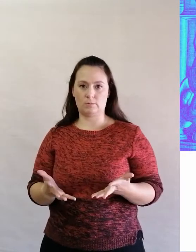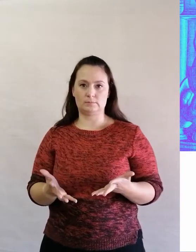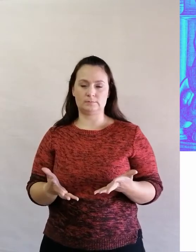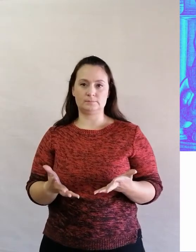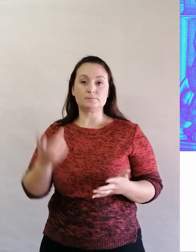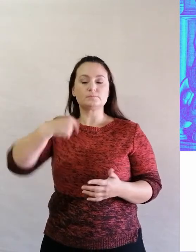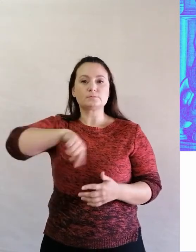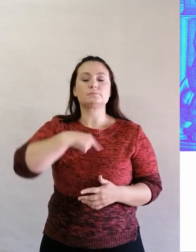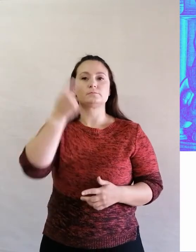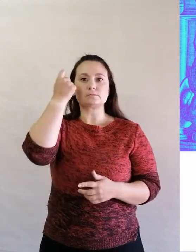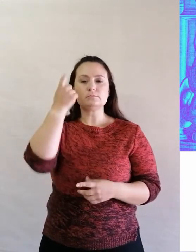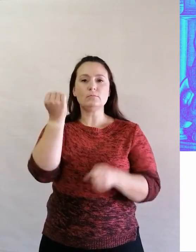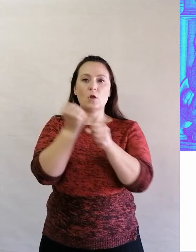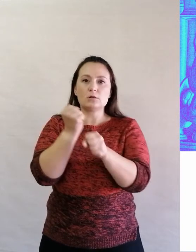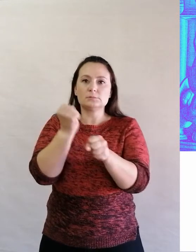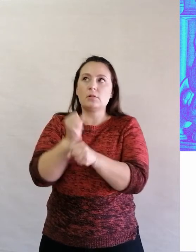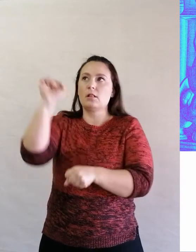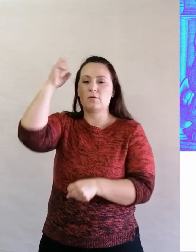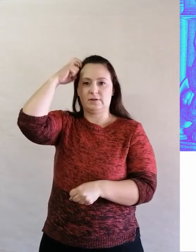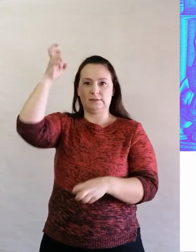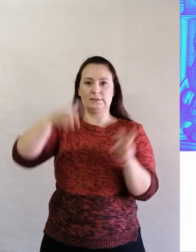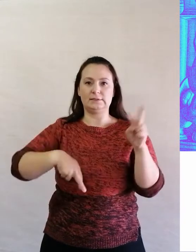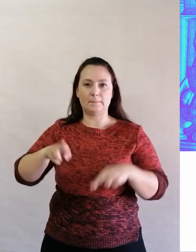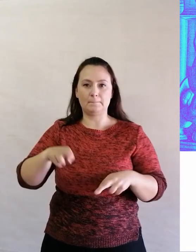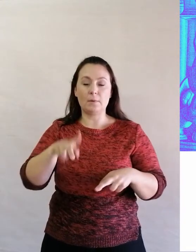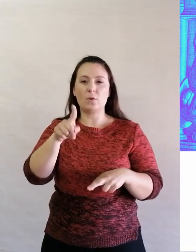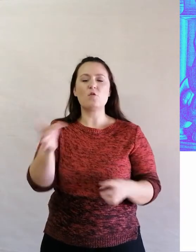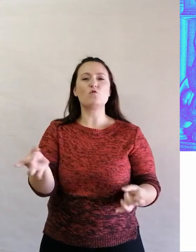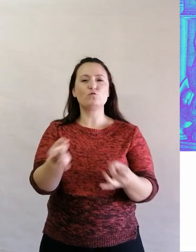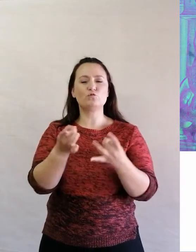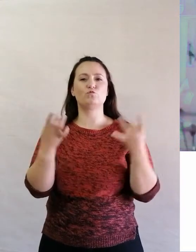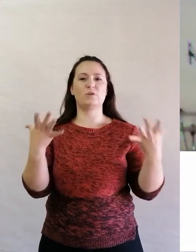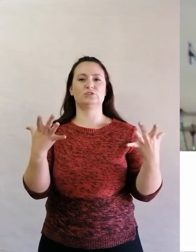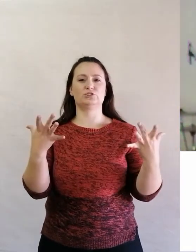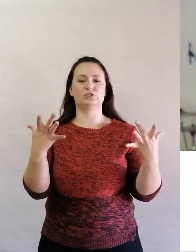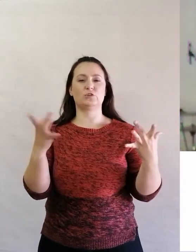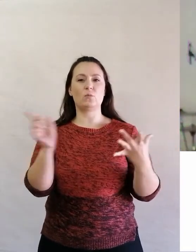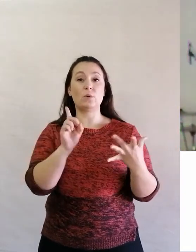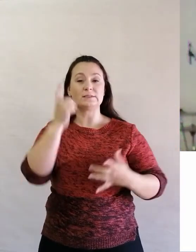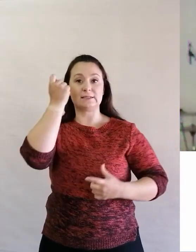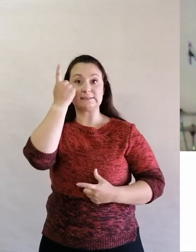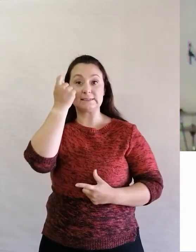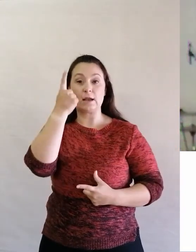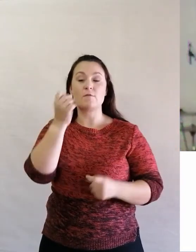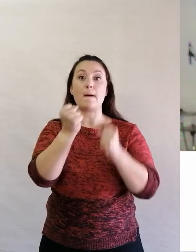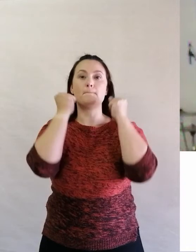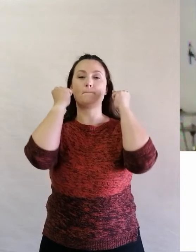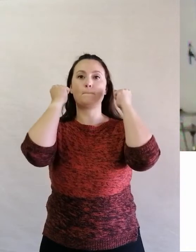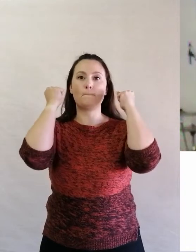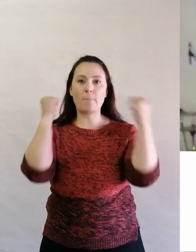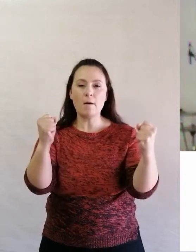understand the gospel of the kingdom, we need a fresh understanding of the power of conversion. You